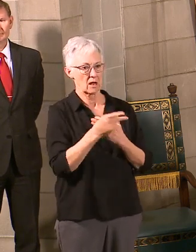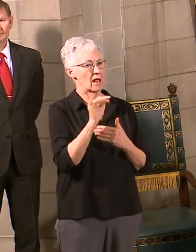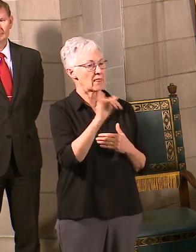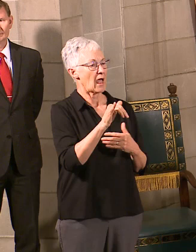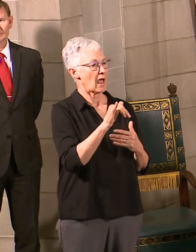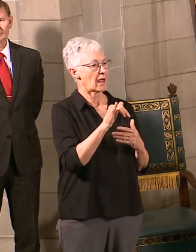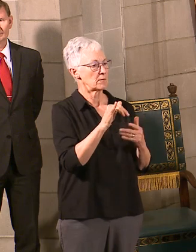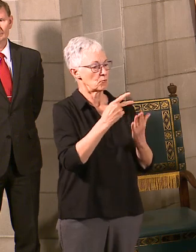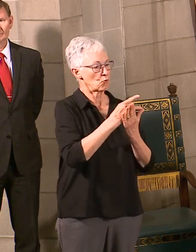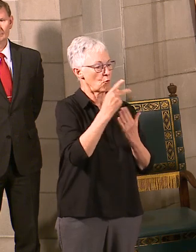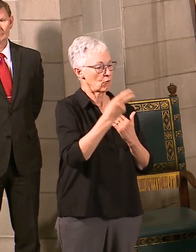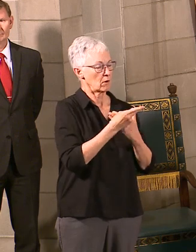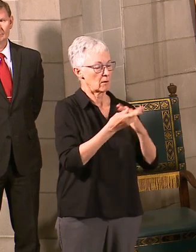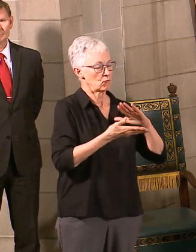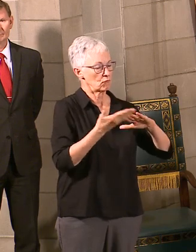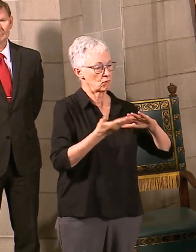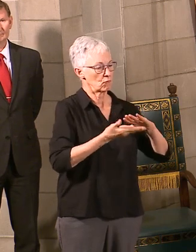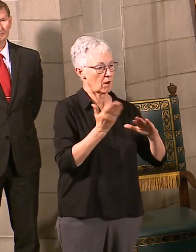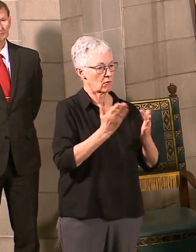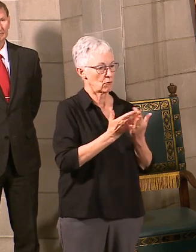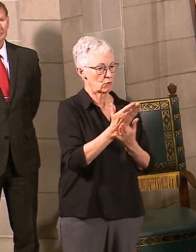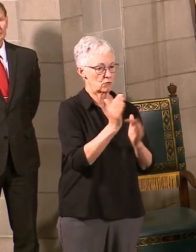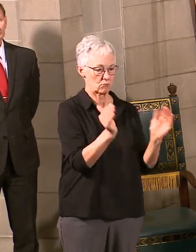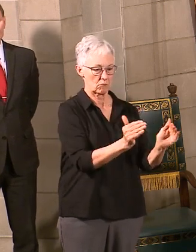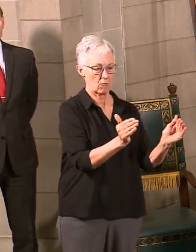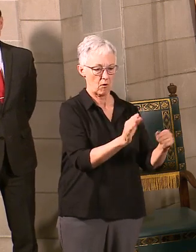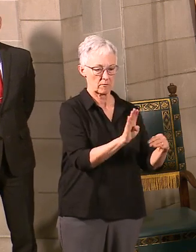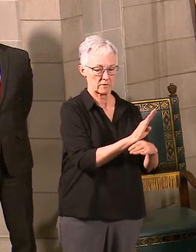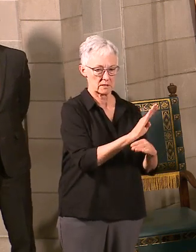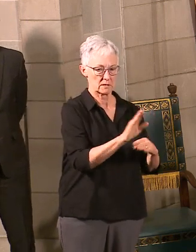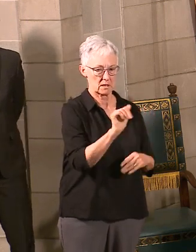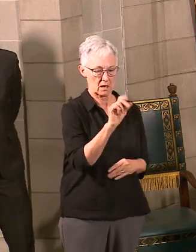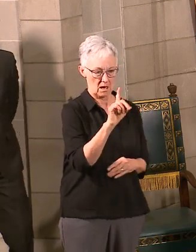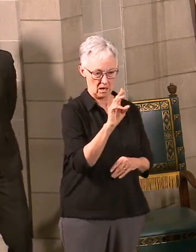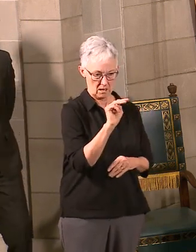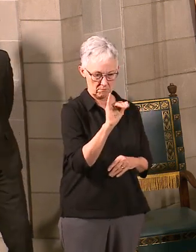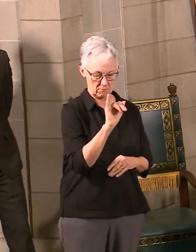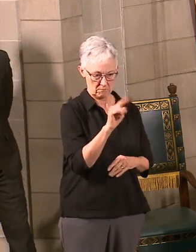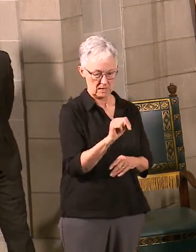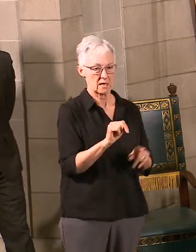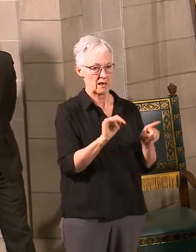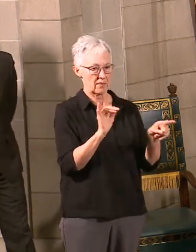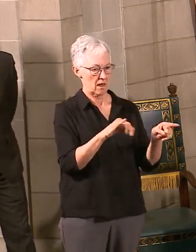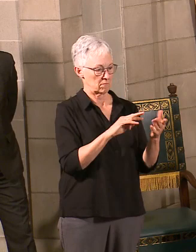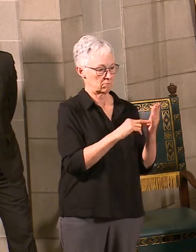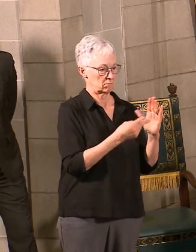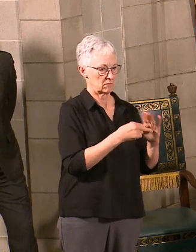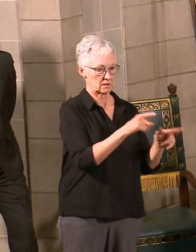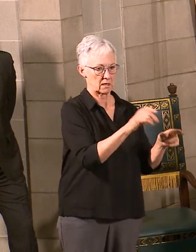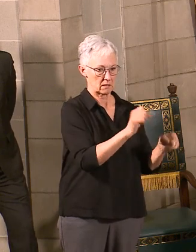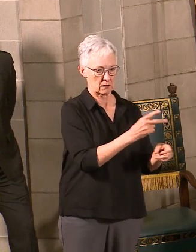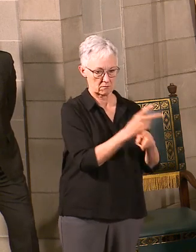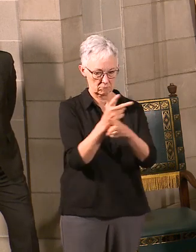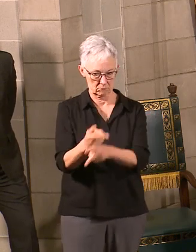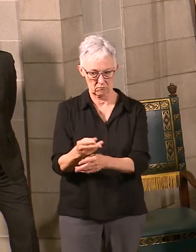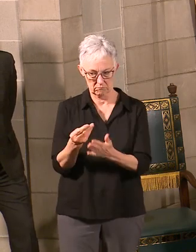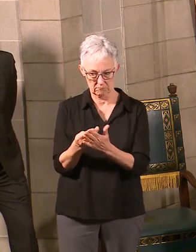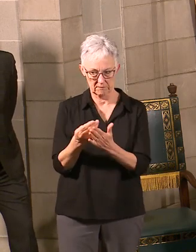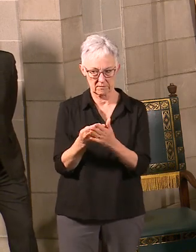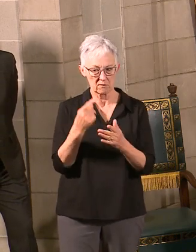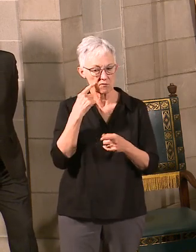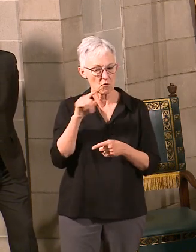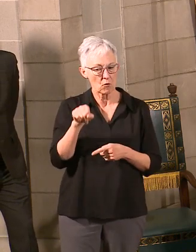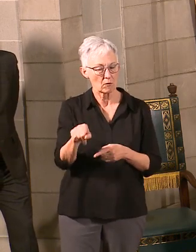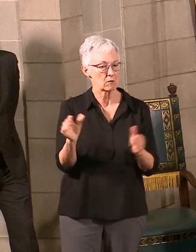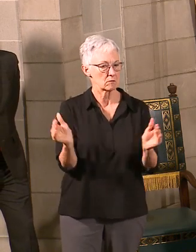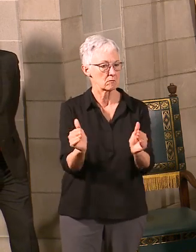Business Administration. It's a loan to small businesses to be able to help them out through this difficult time of the pandemic. It was